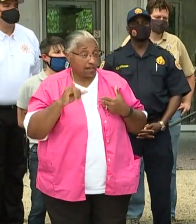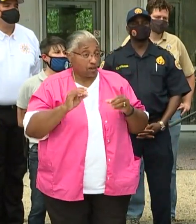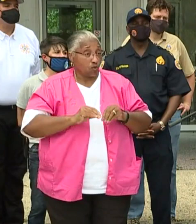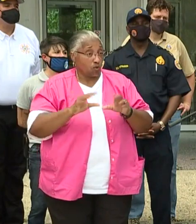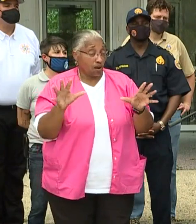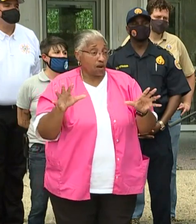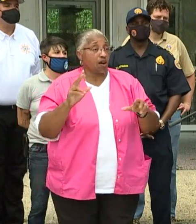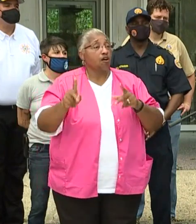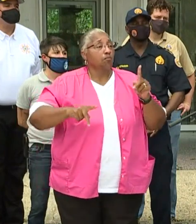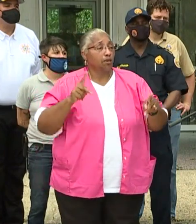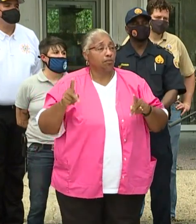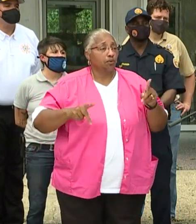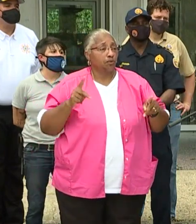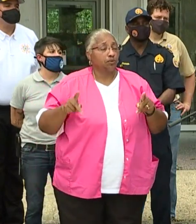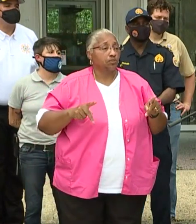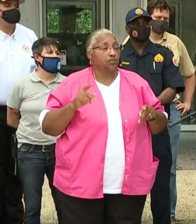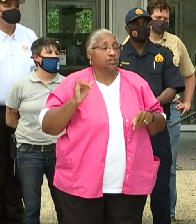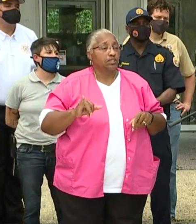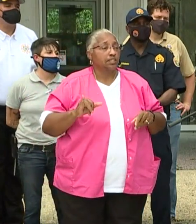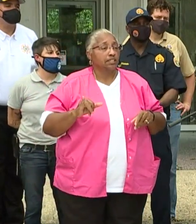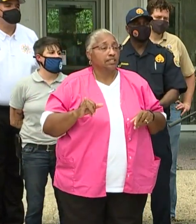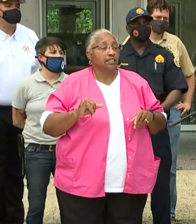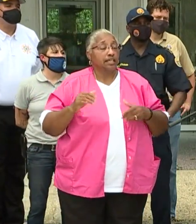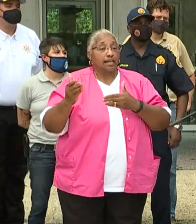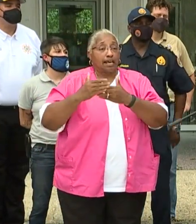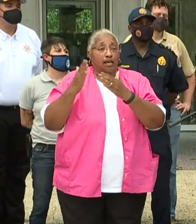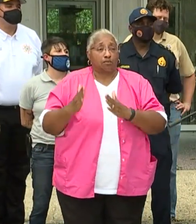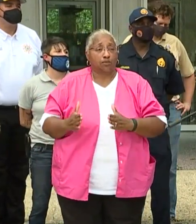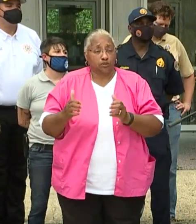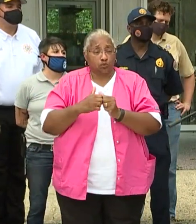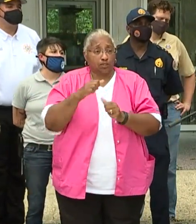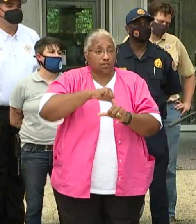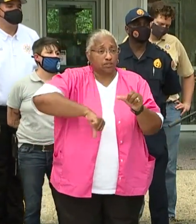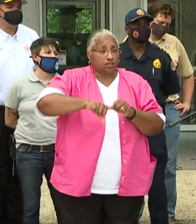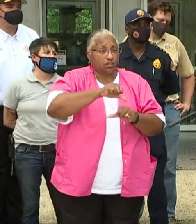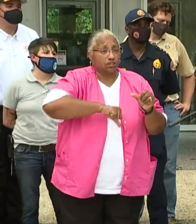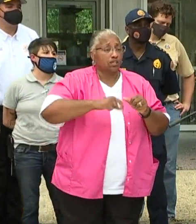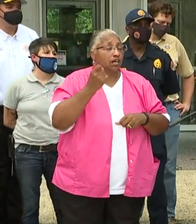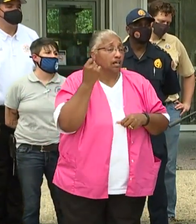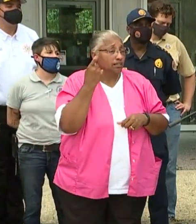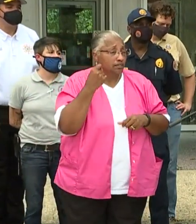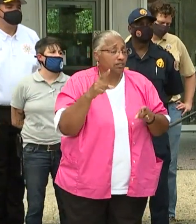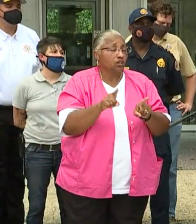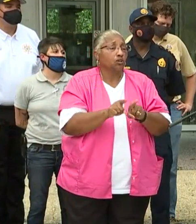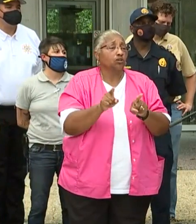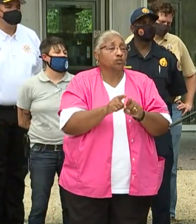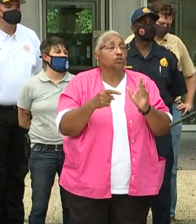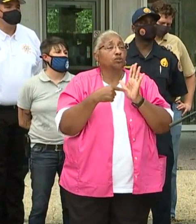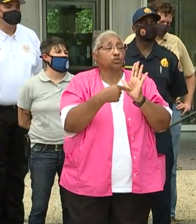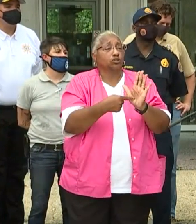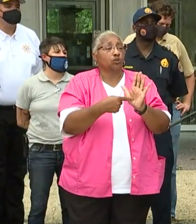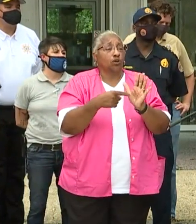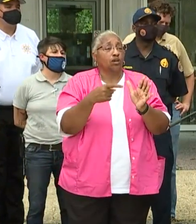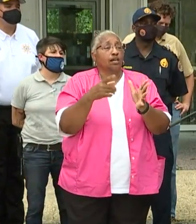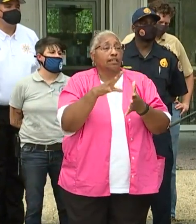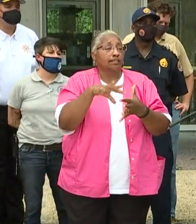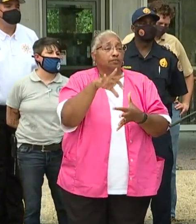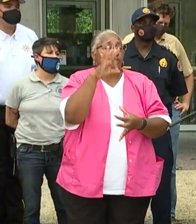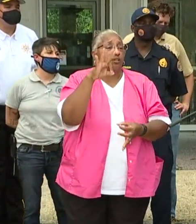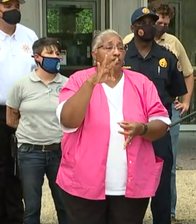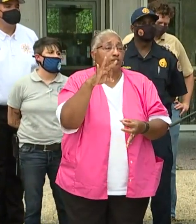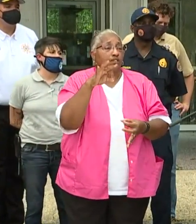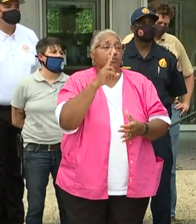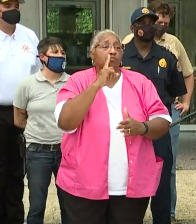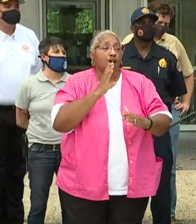are residents who are being neighbors, who are understanding and exhibiting the spirit of humility,